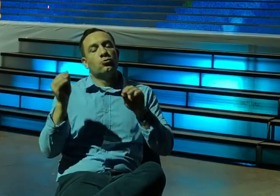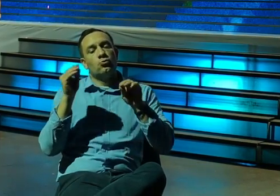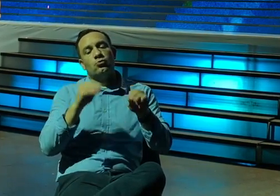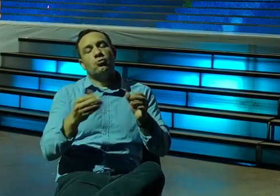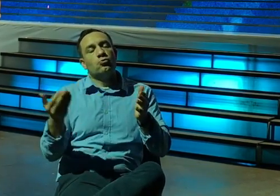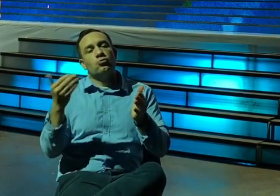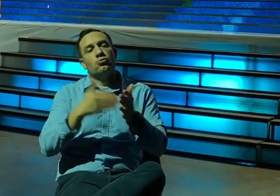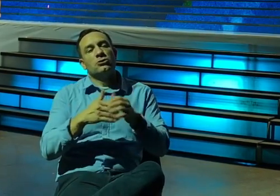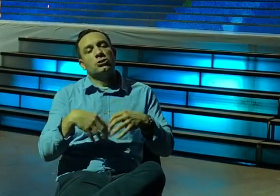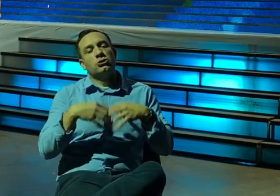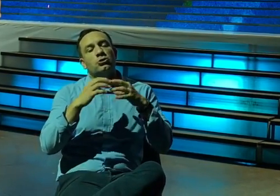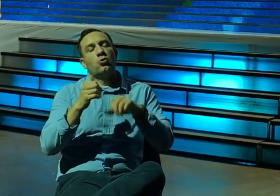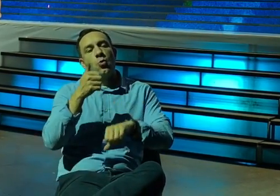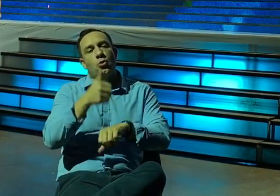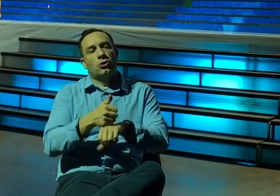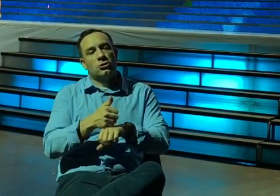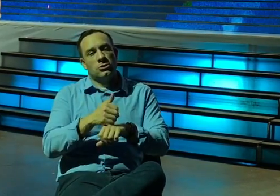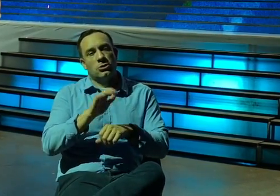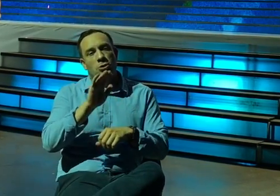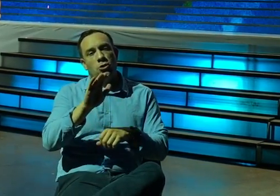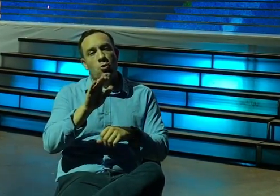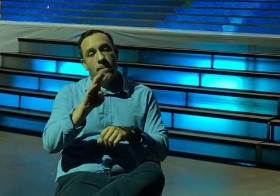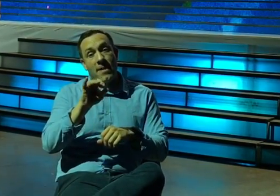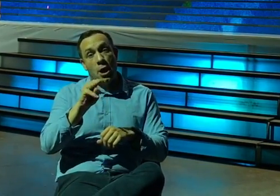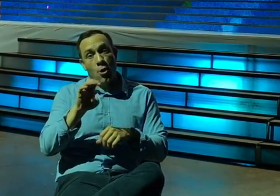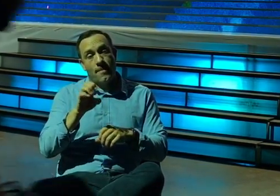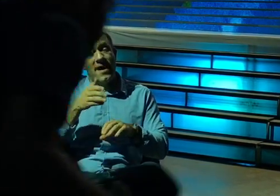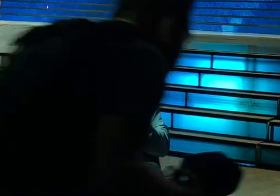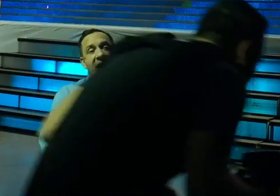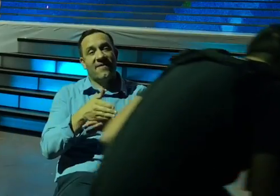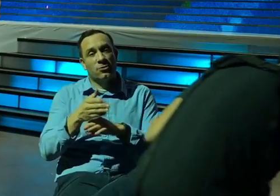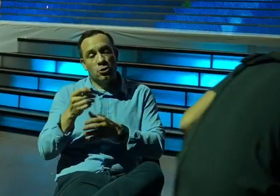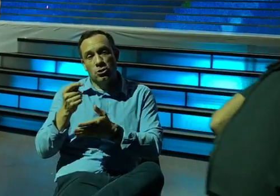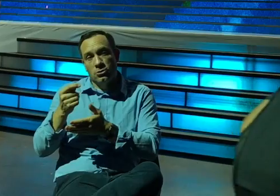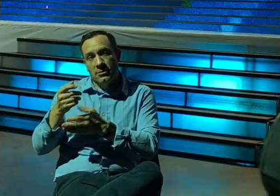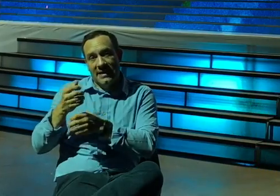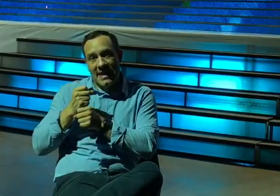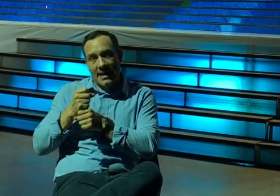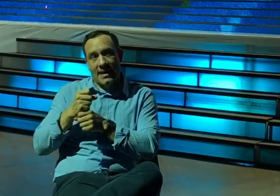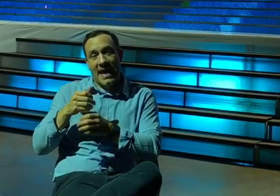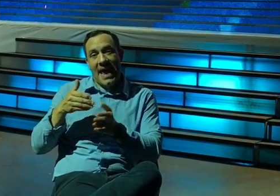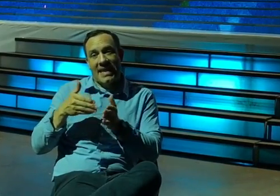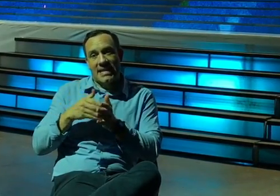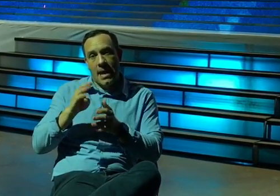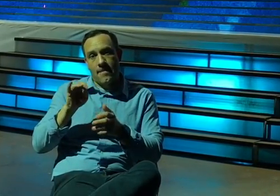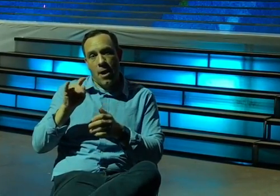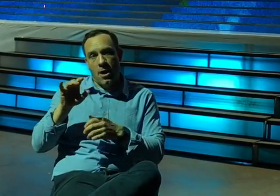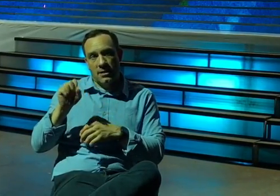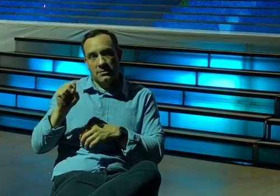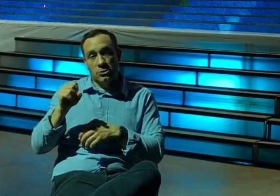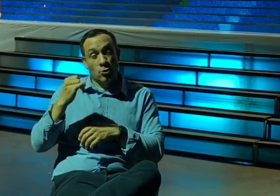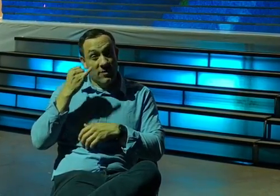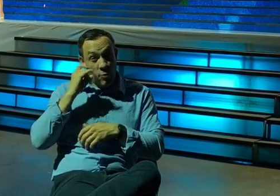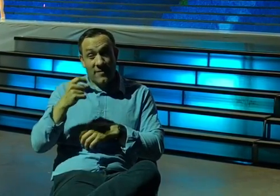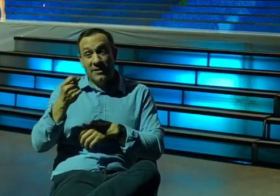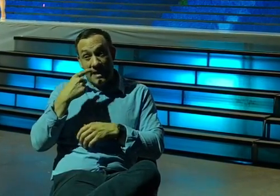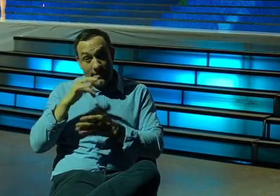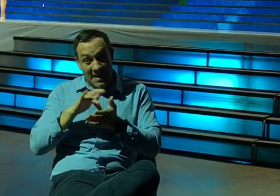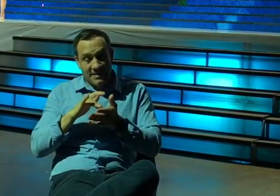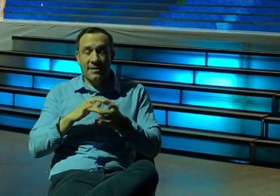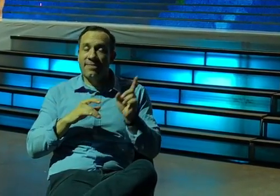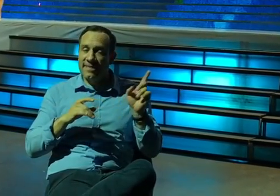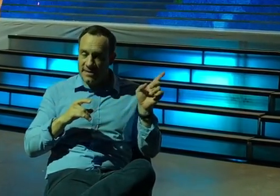with antibiotics. So if you have to use antibiotics, this is a great strain to get your body back and sick